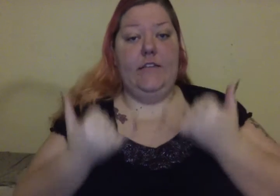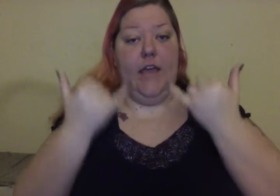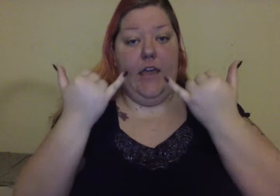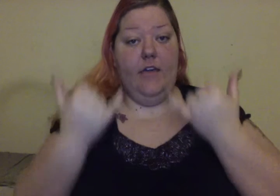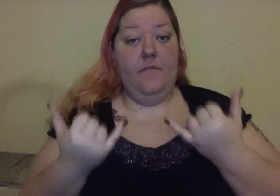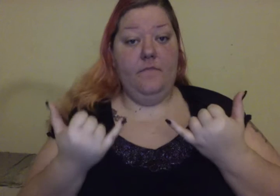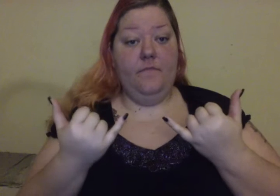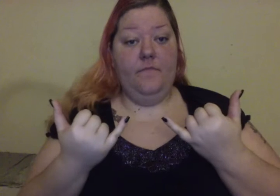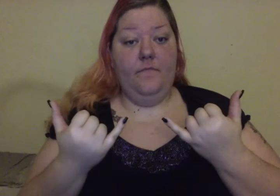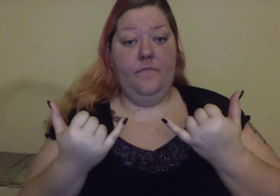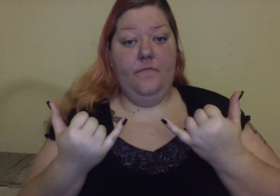today